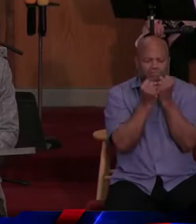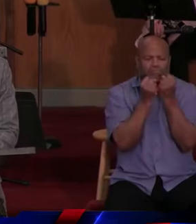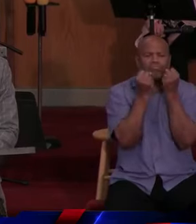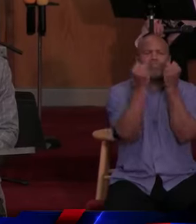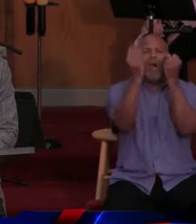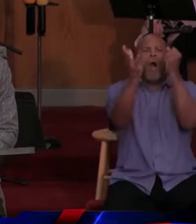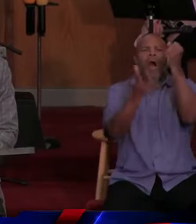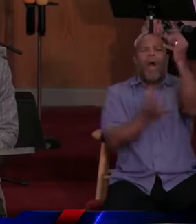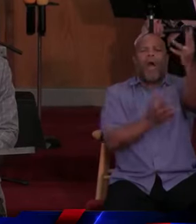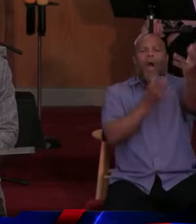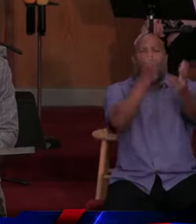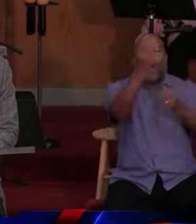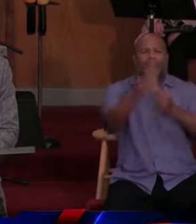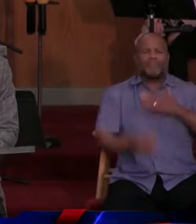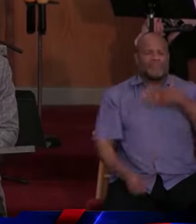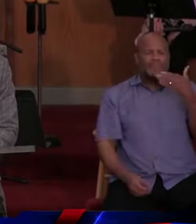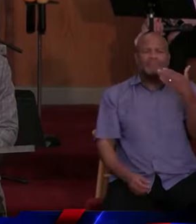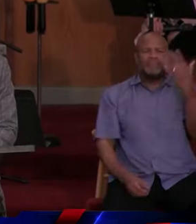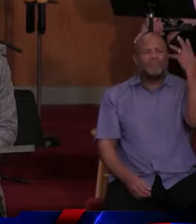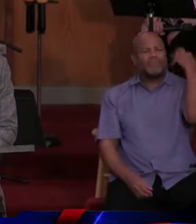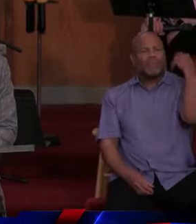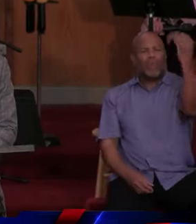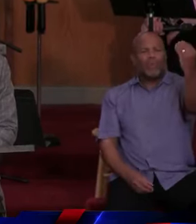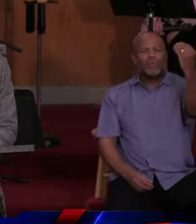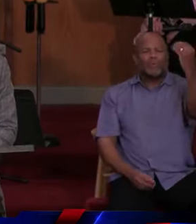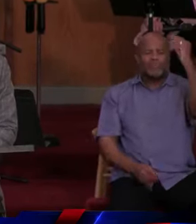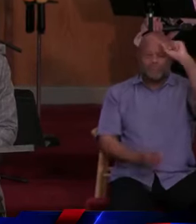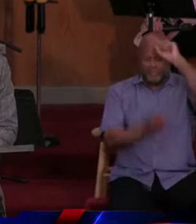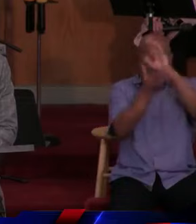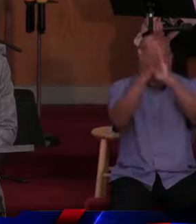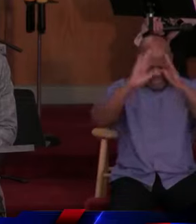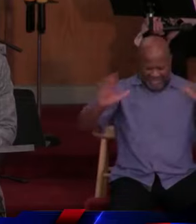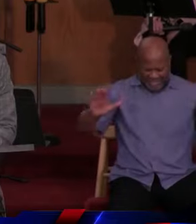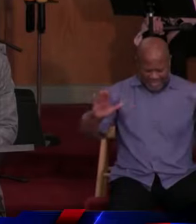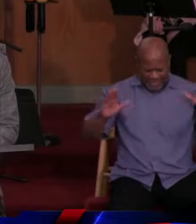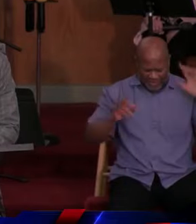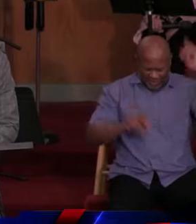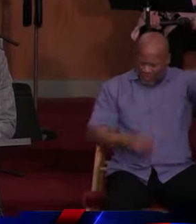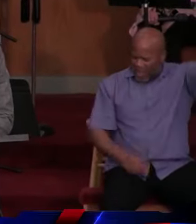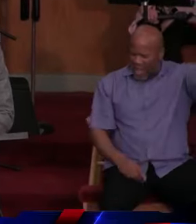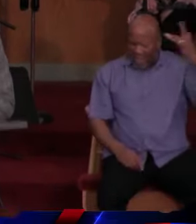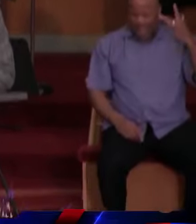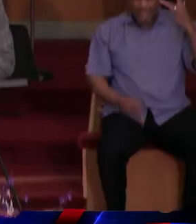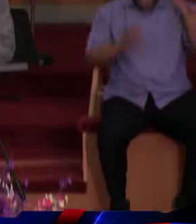gospel. Go in peace. Go in grace. Blessed be the name of the Lord.